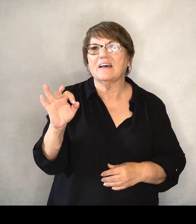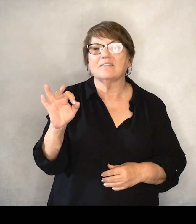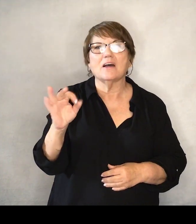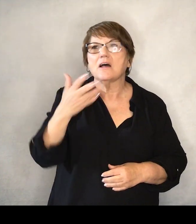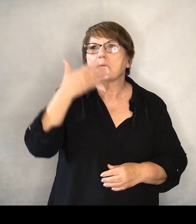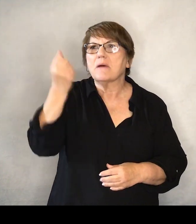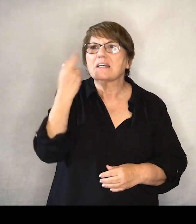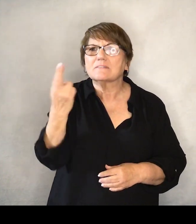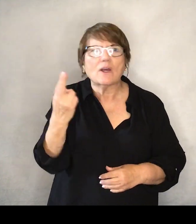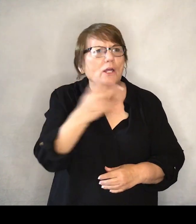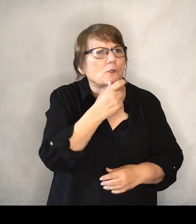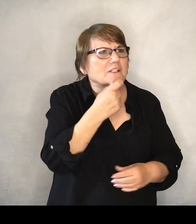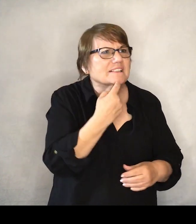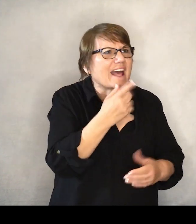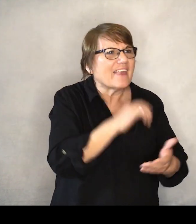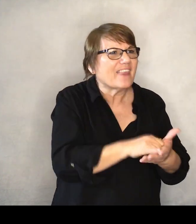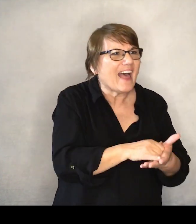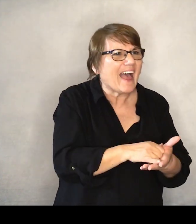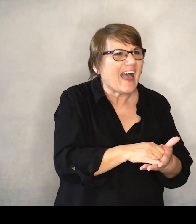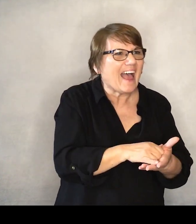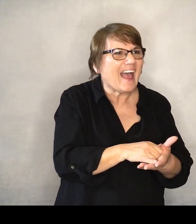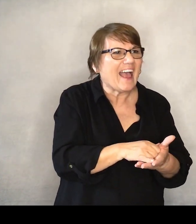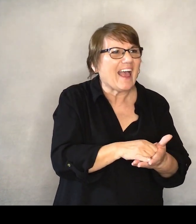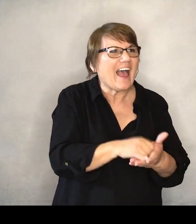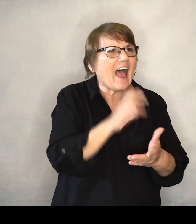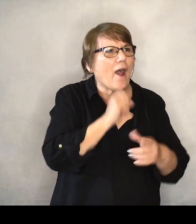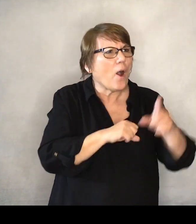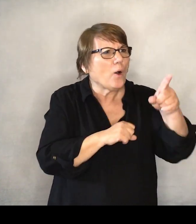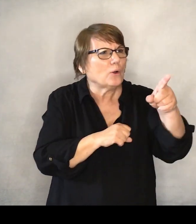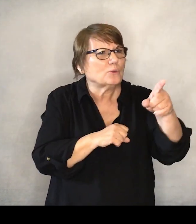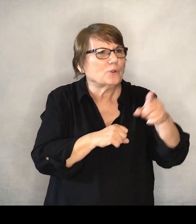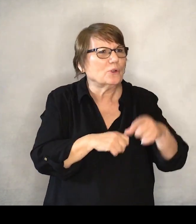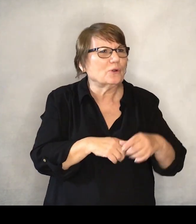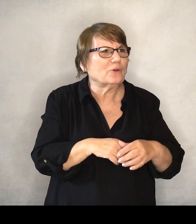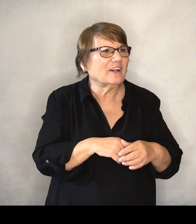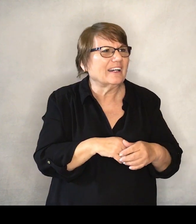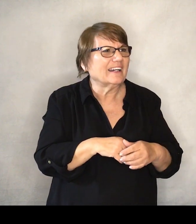Who said best friend? How old are you?